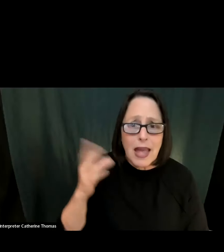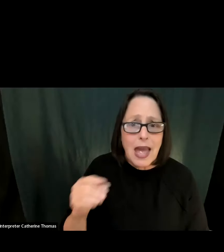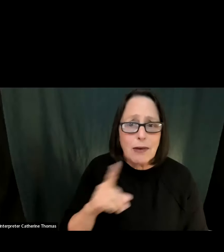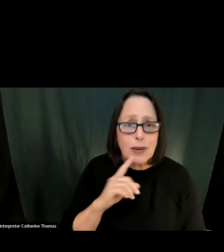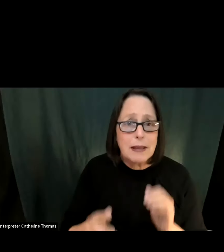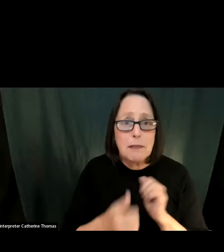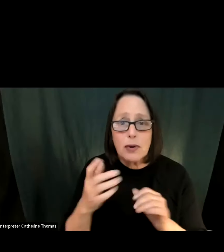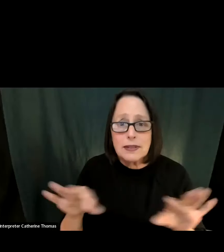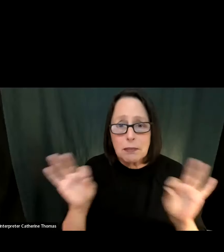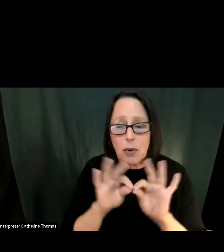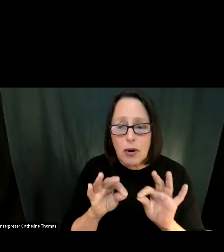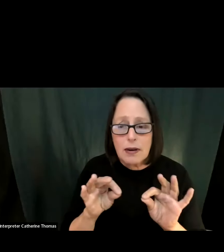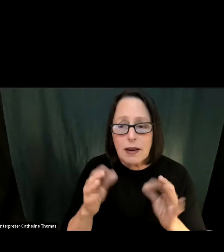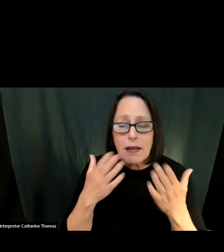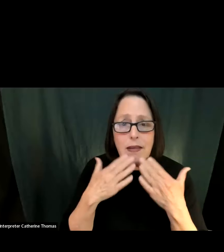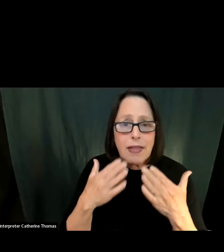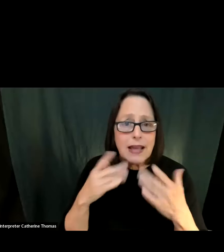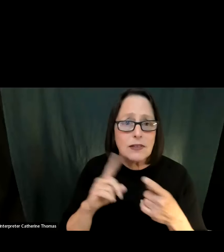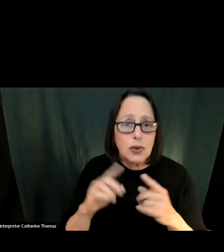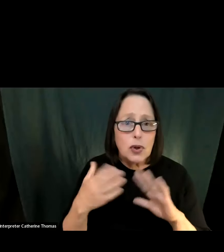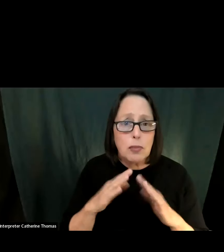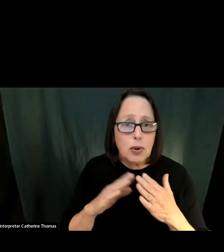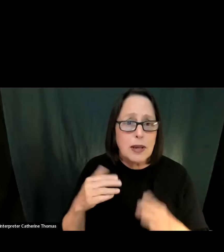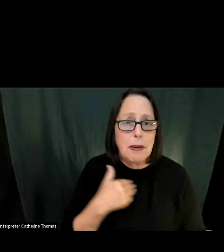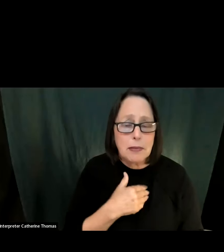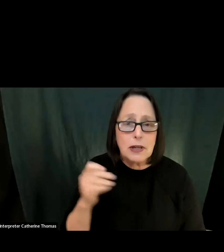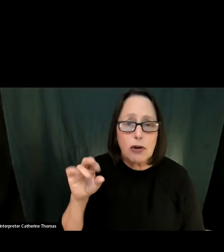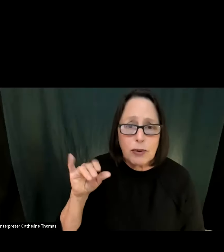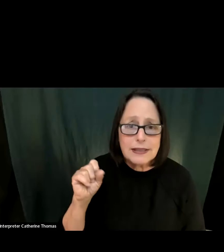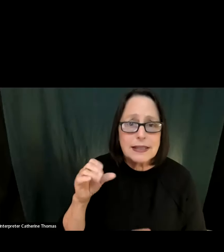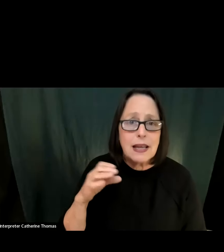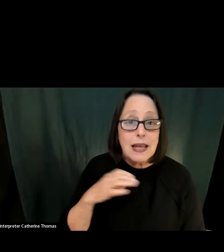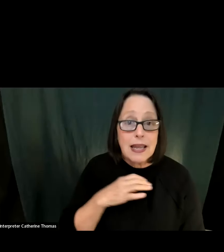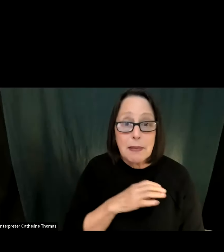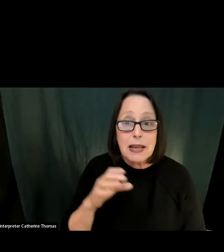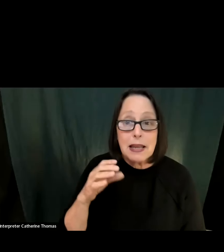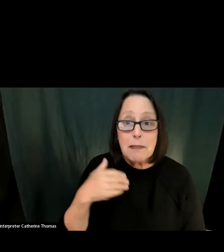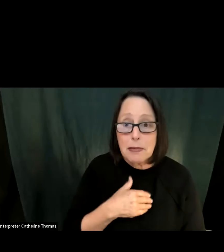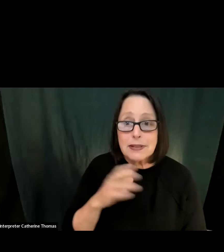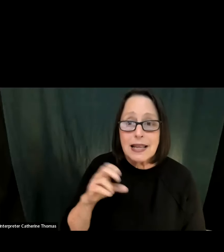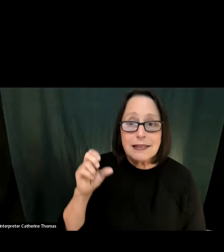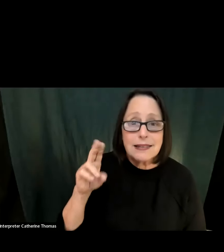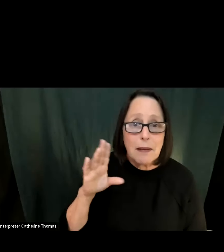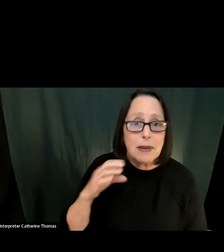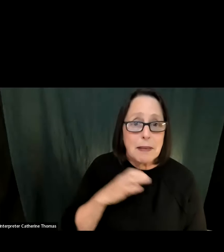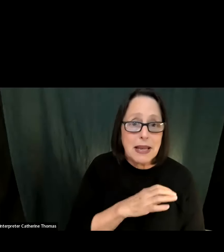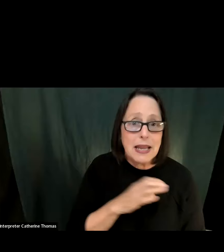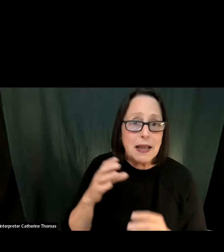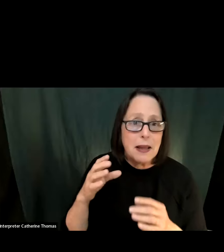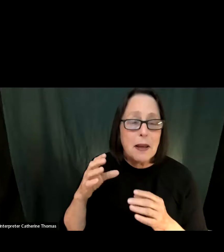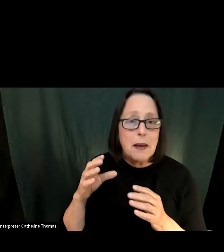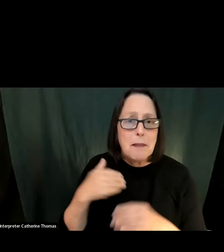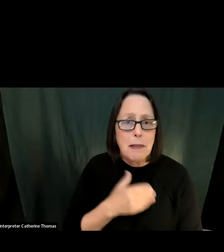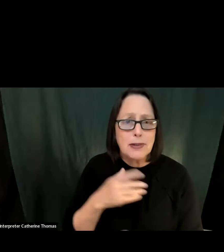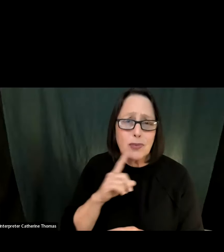to our community members and CRIS committee members and lived experience subcommittee members. We're so grateful for